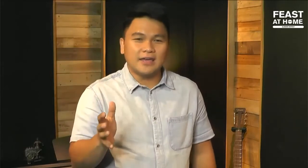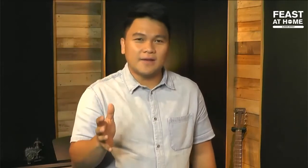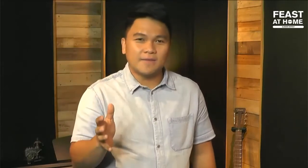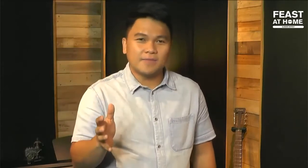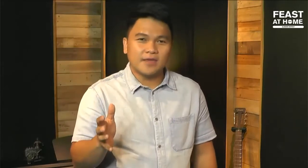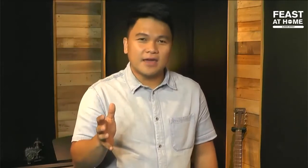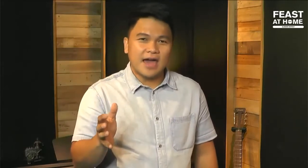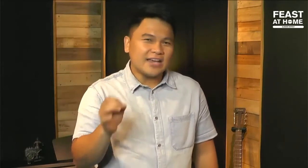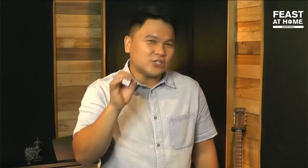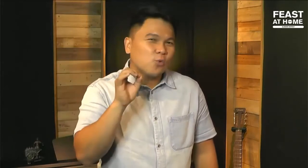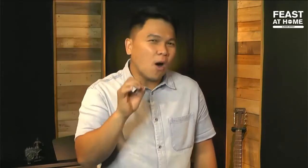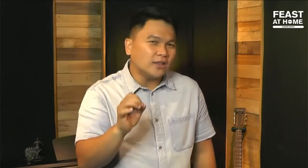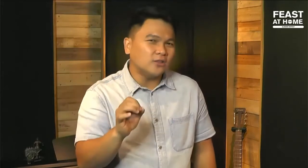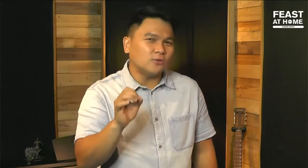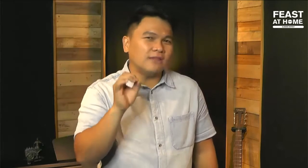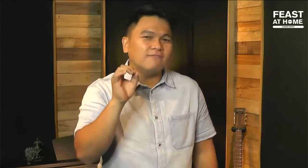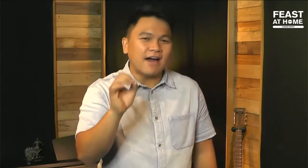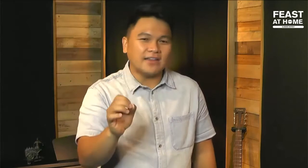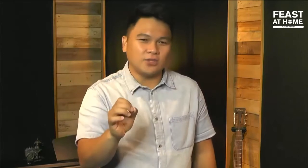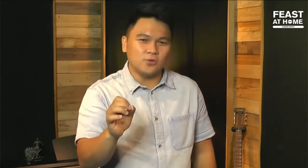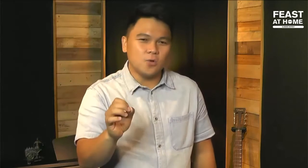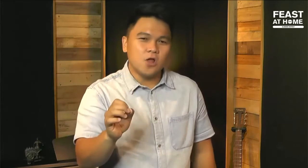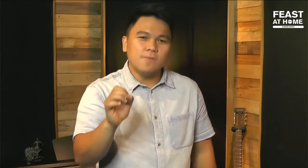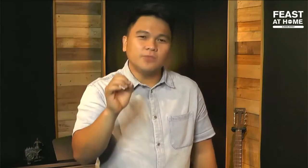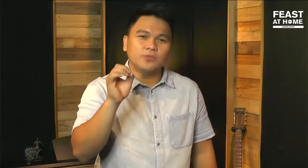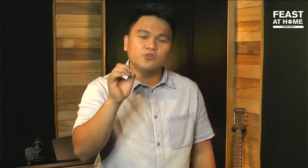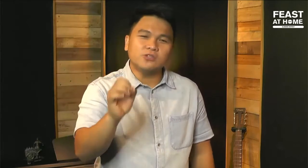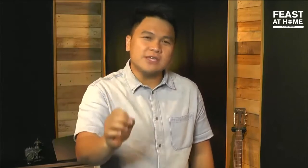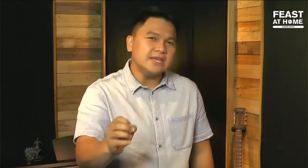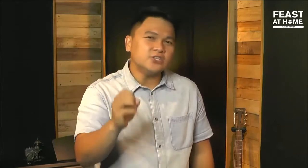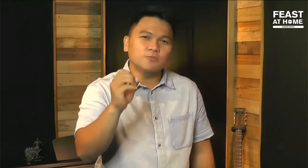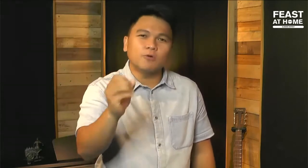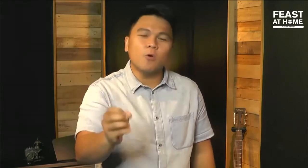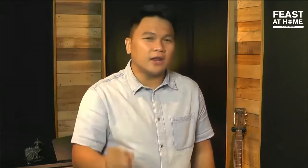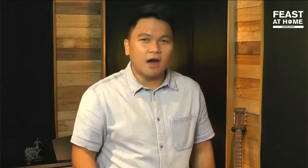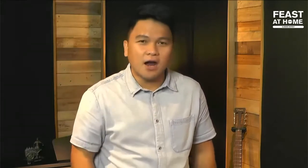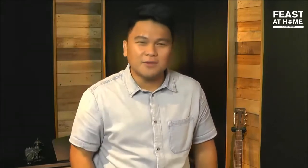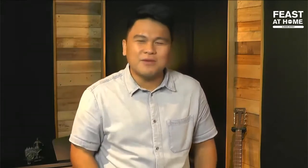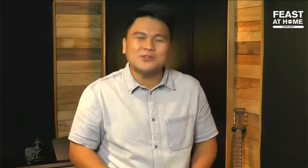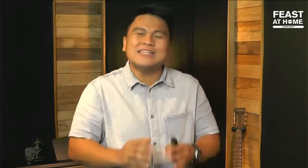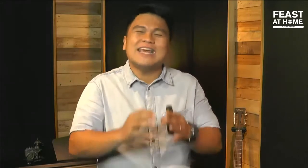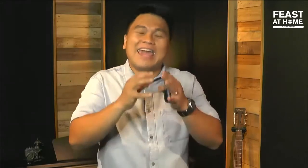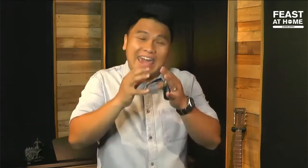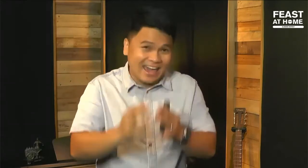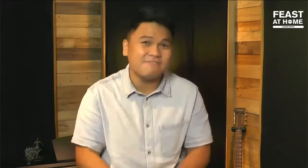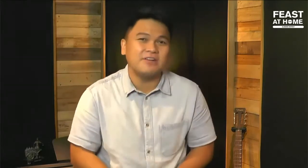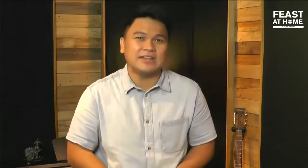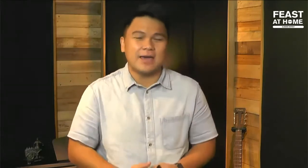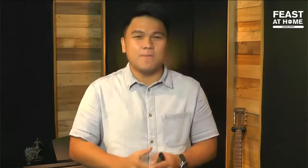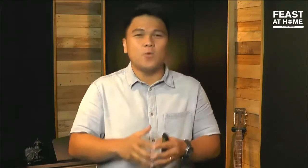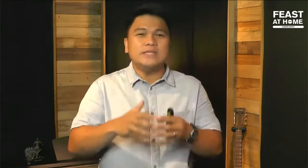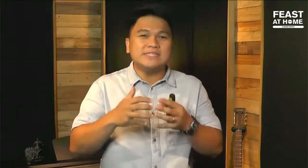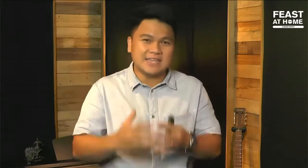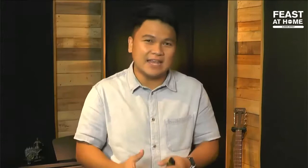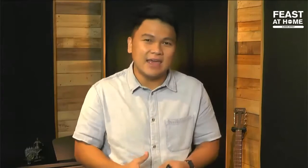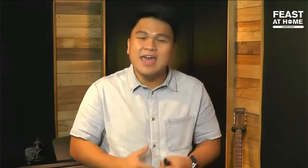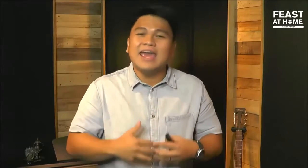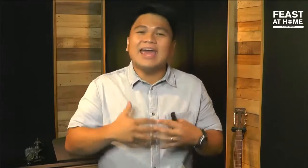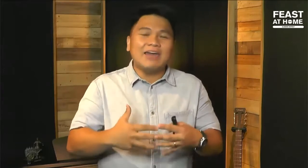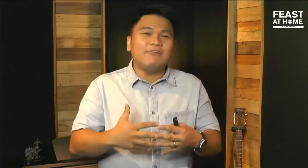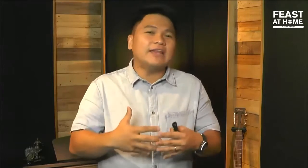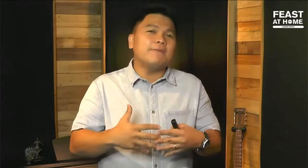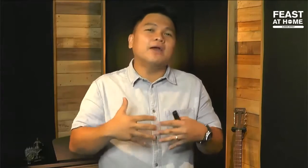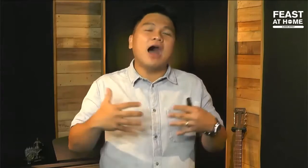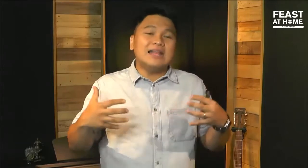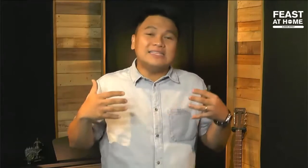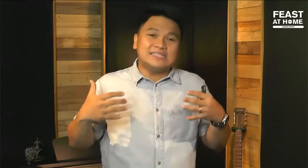today, I just want to invite you to see His broken heart, because every time we sin,